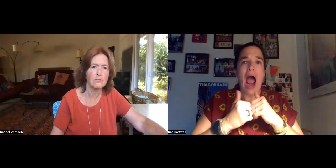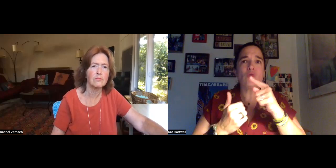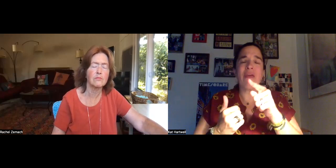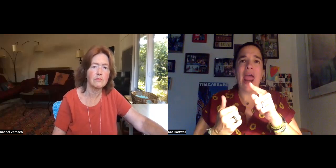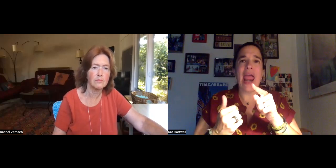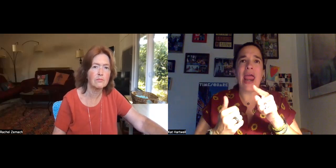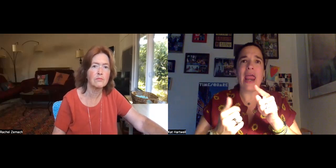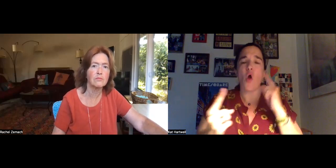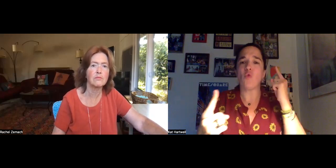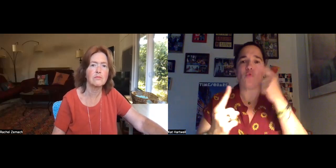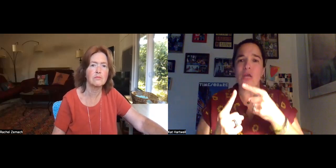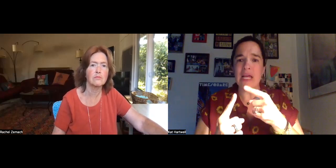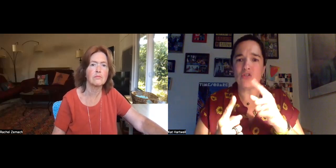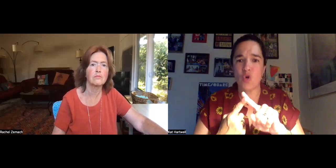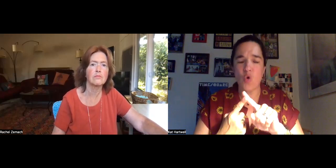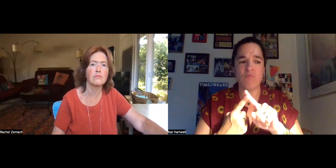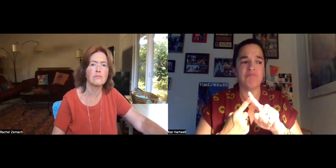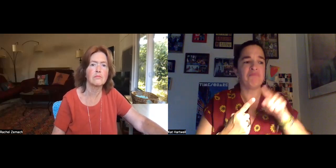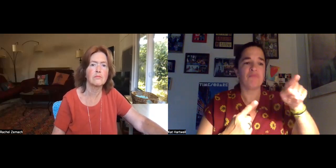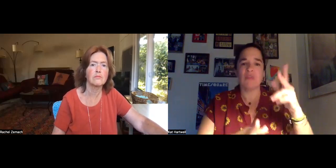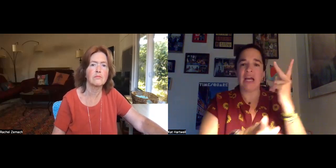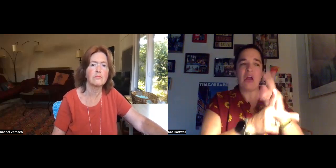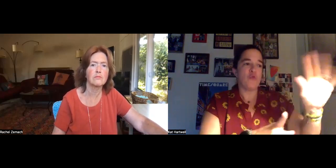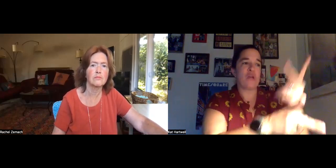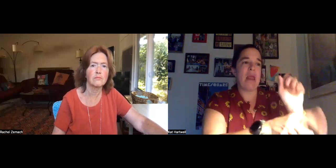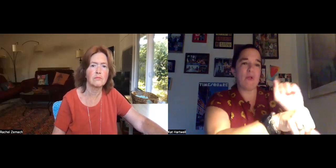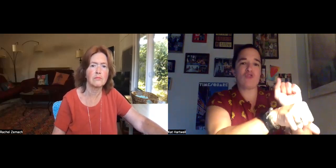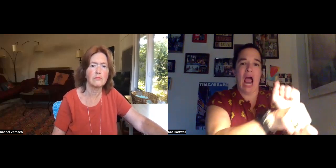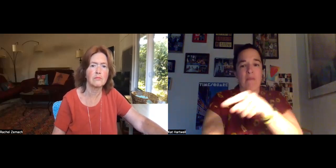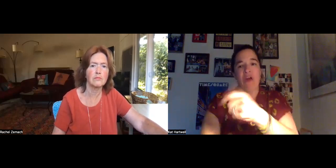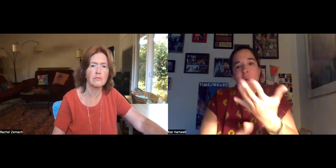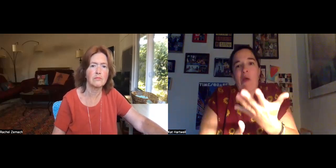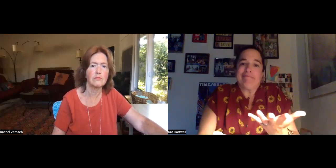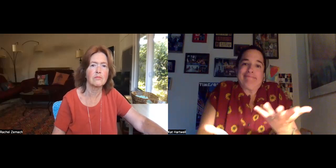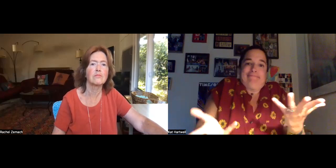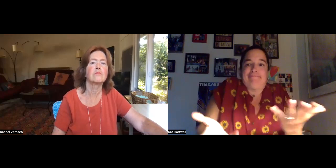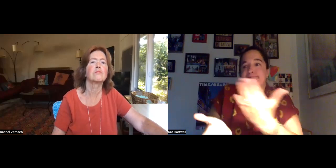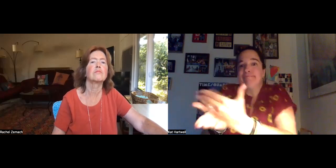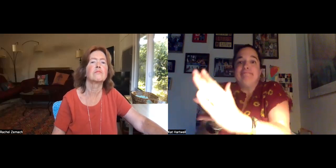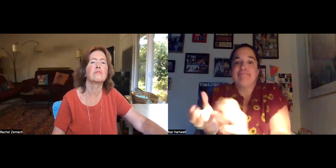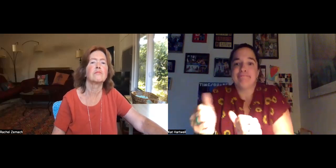How did they reach to you keep the job? Other one?